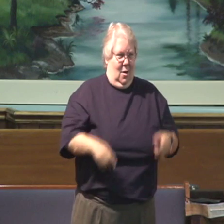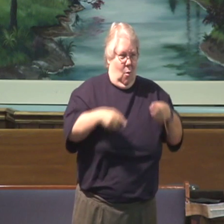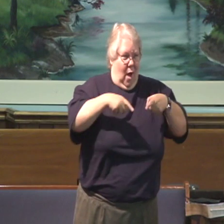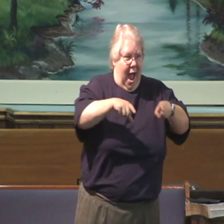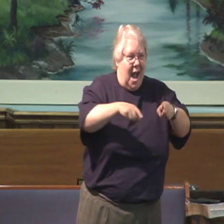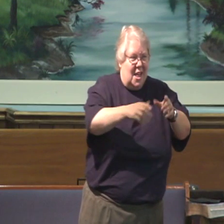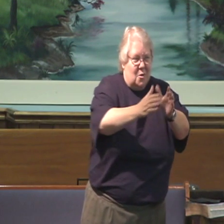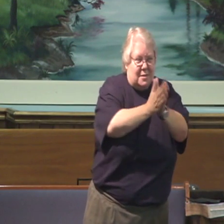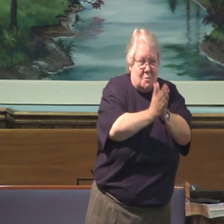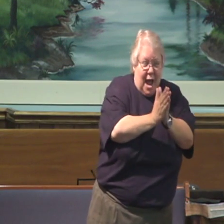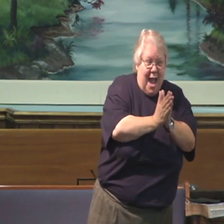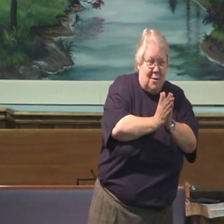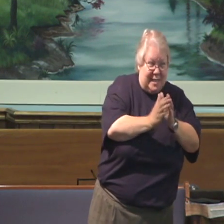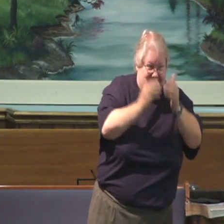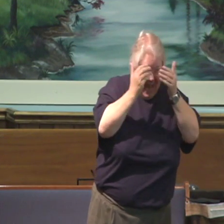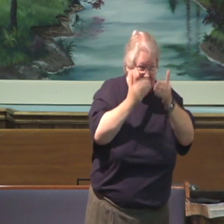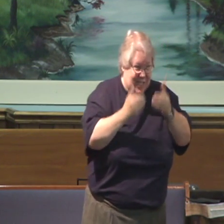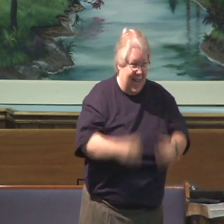Oh. While he was playing with his eyes shut,